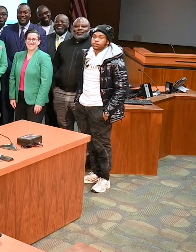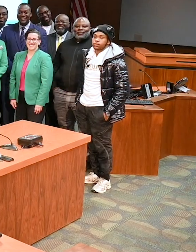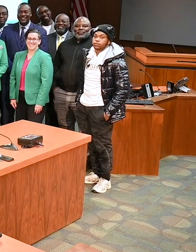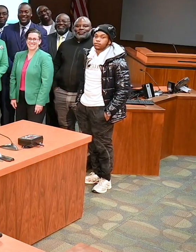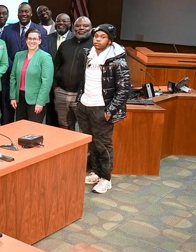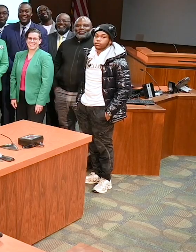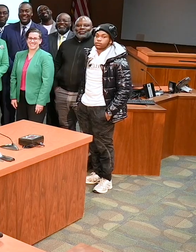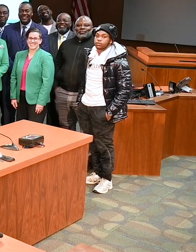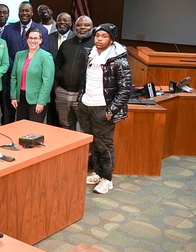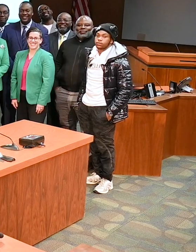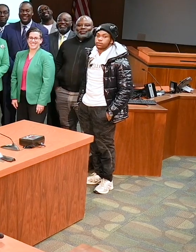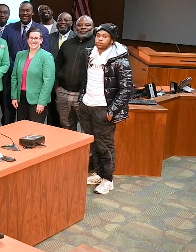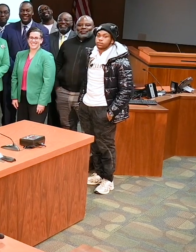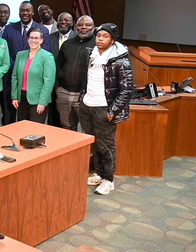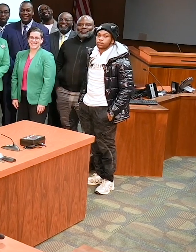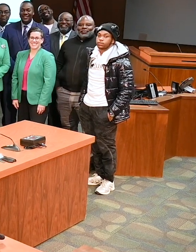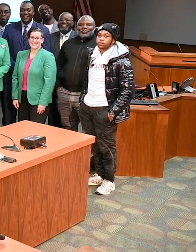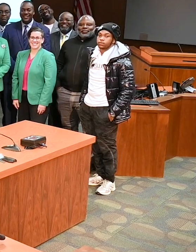some,